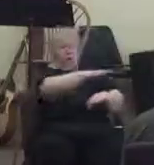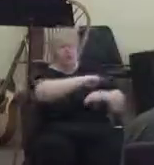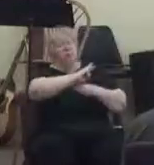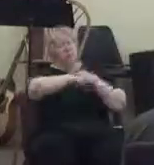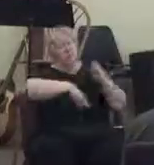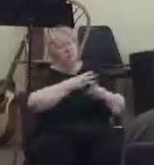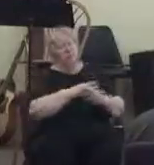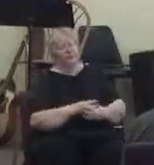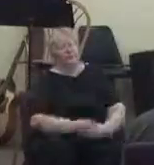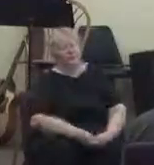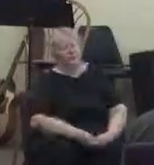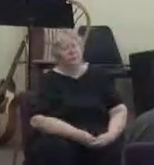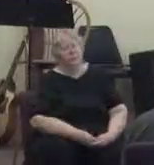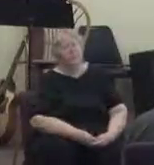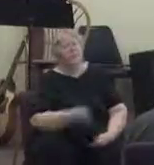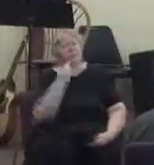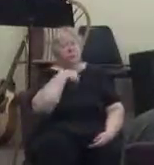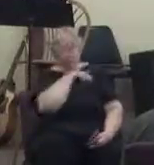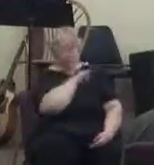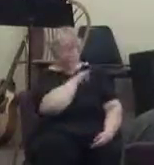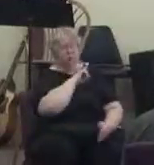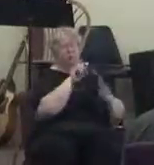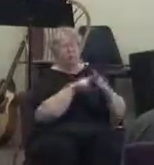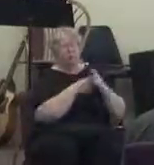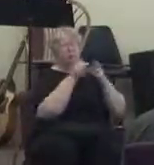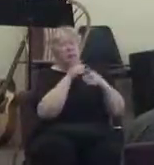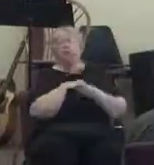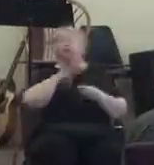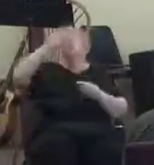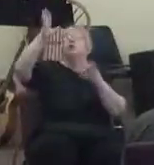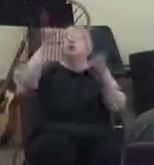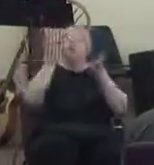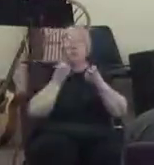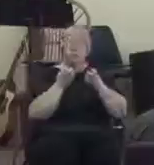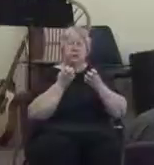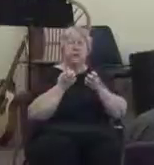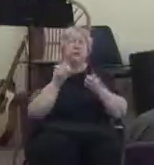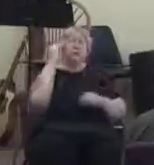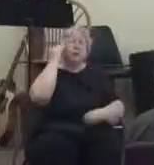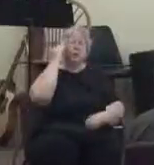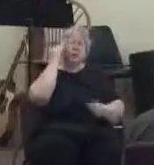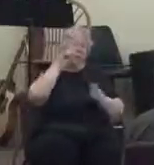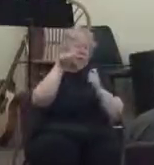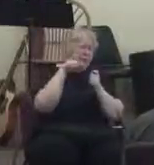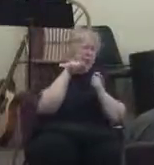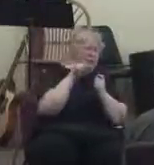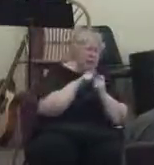world. So Lord, we commit this into your will and care. We know you have exact amount